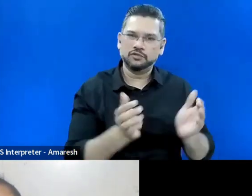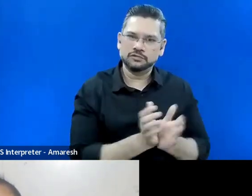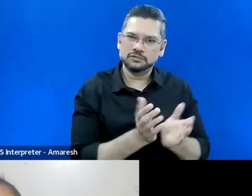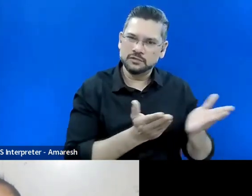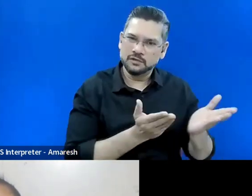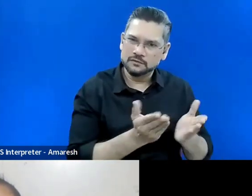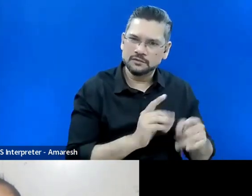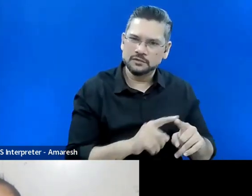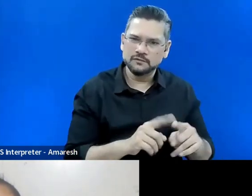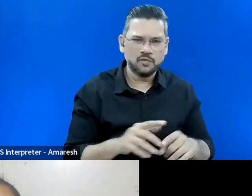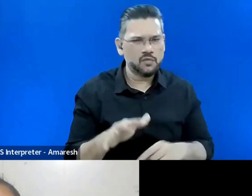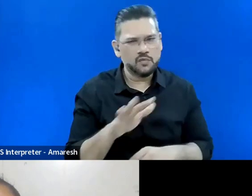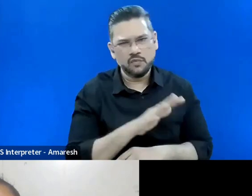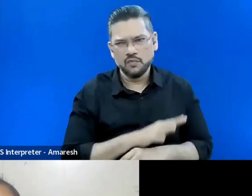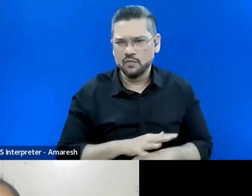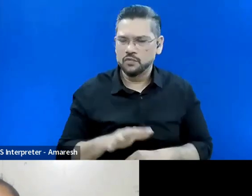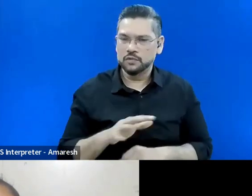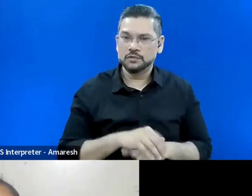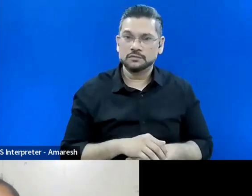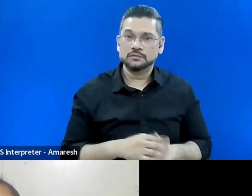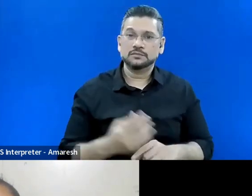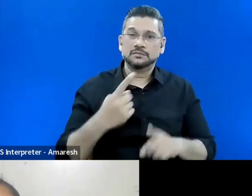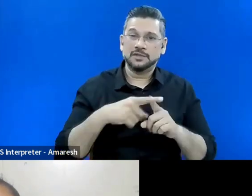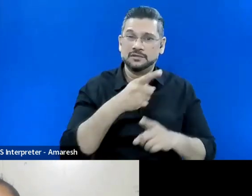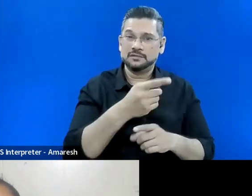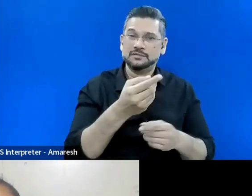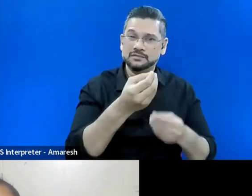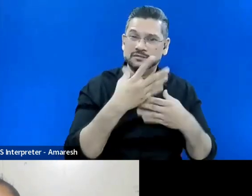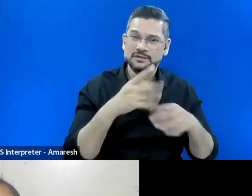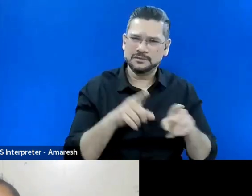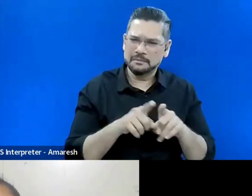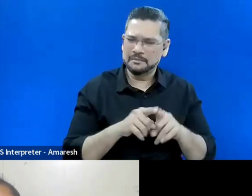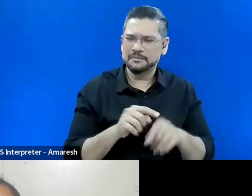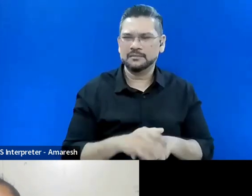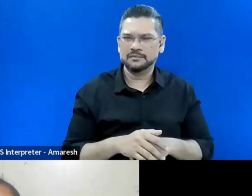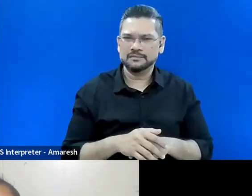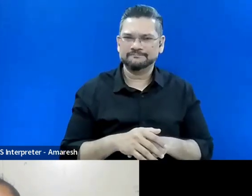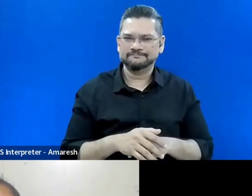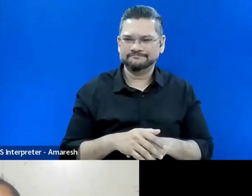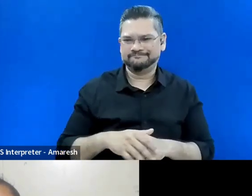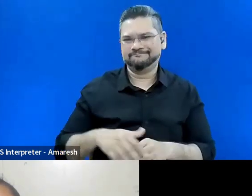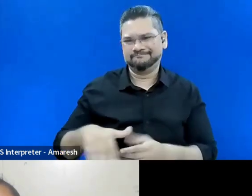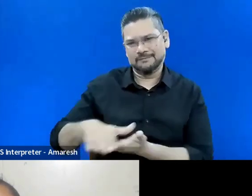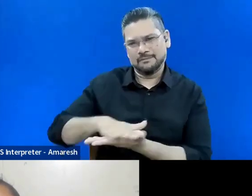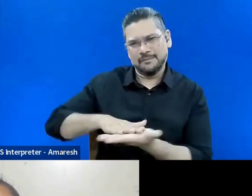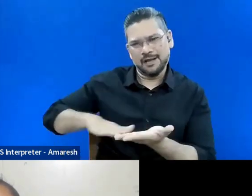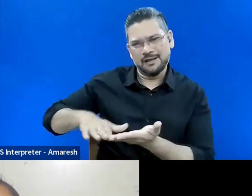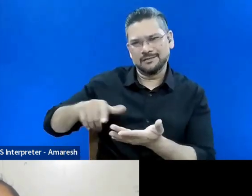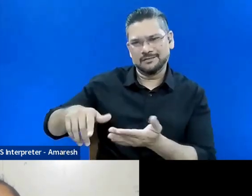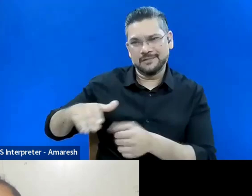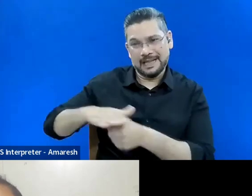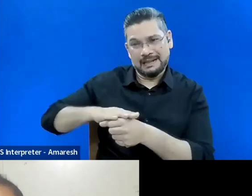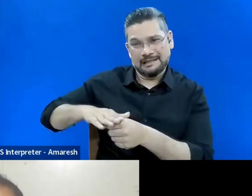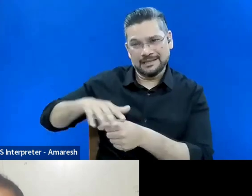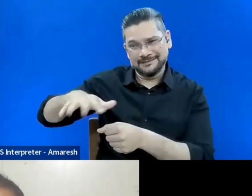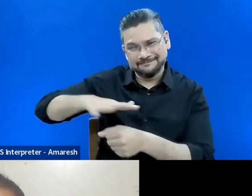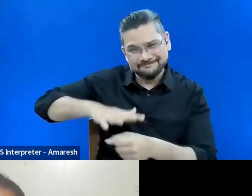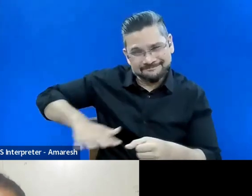some grassroots initiatives and about the paradigm shift, and how we can, you